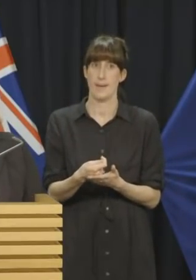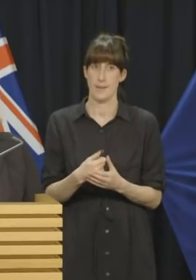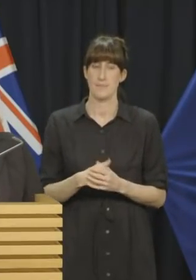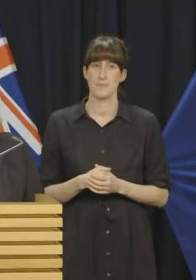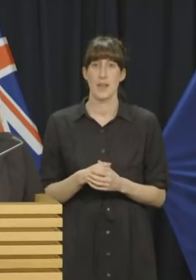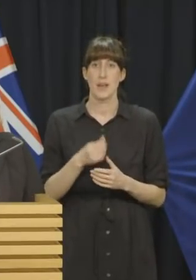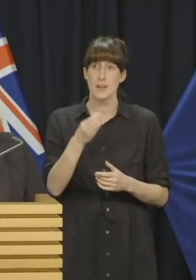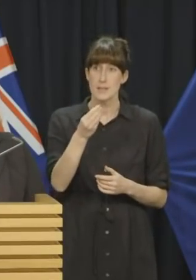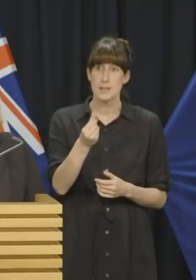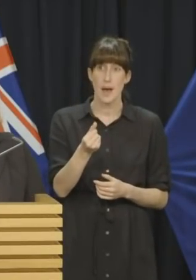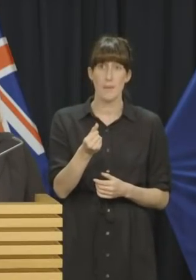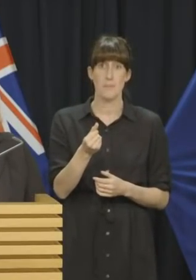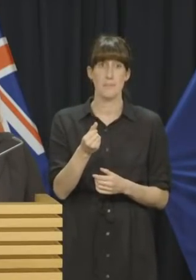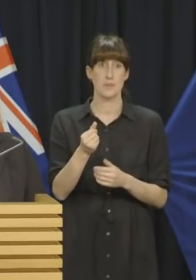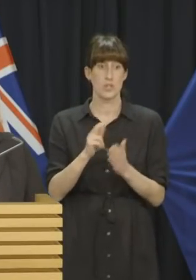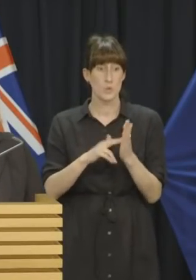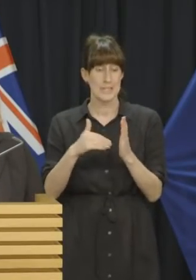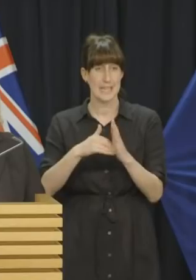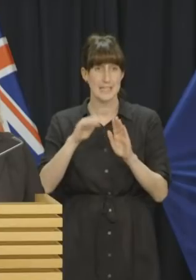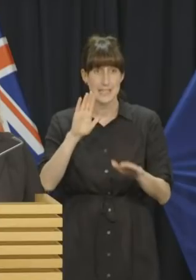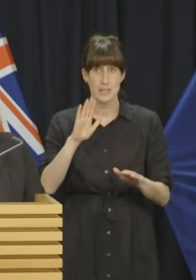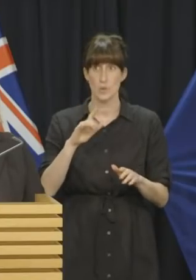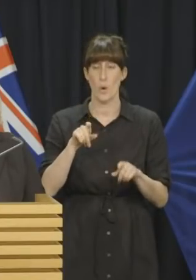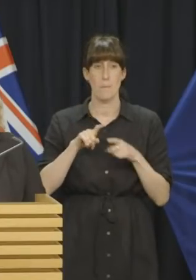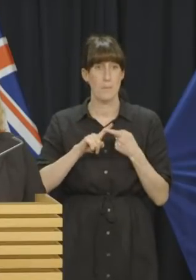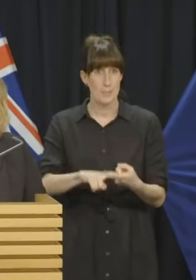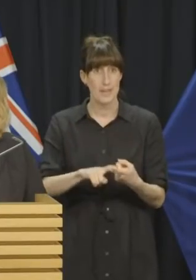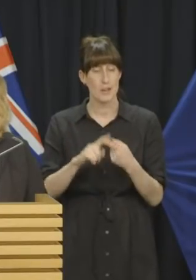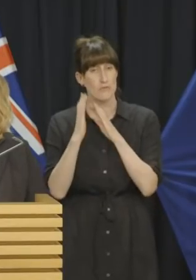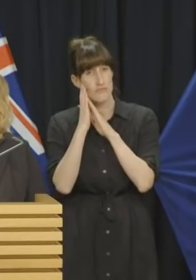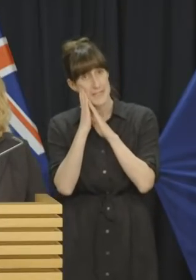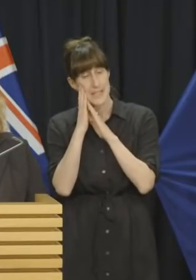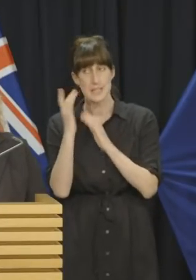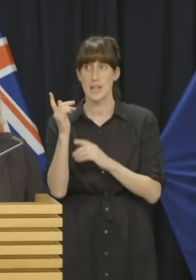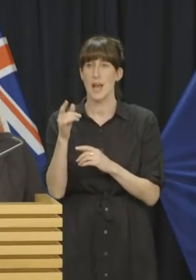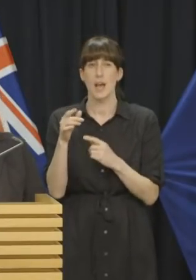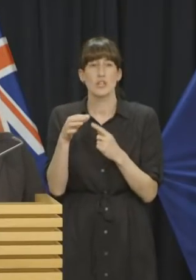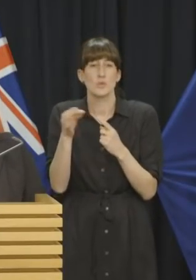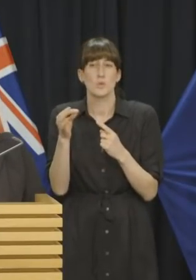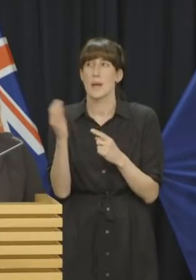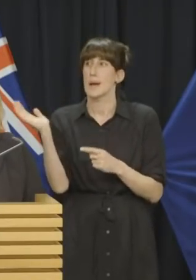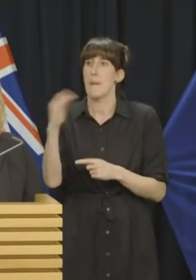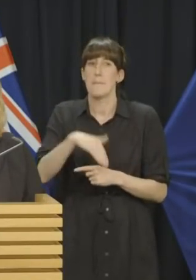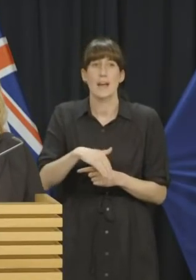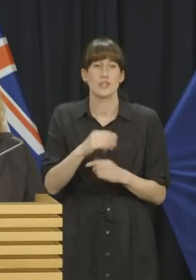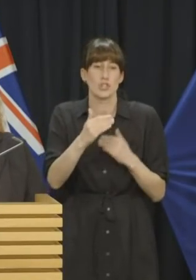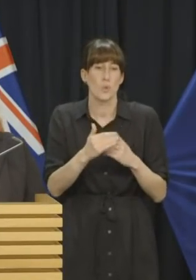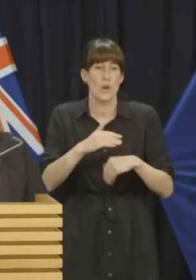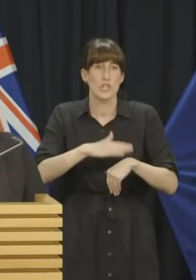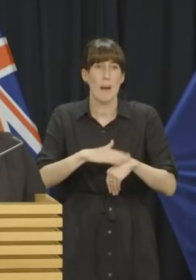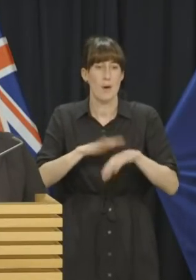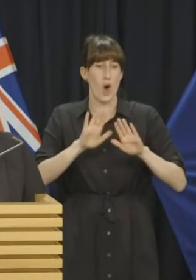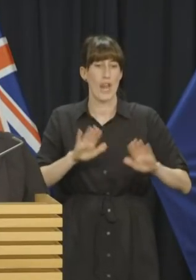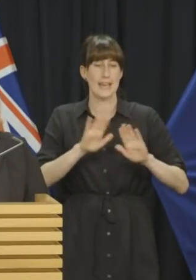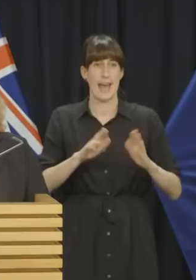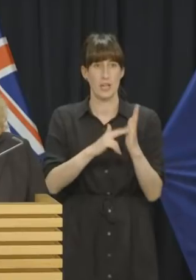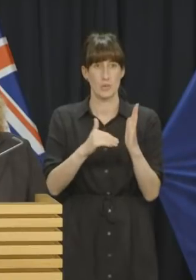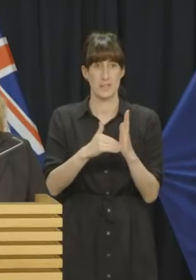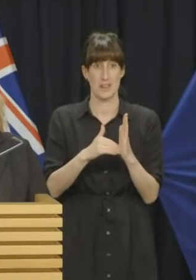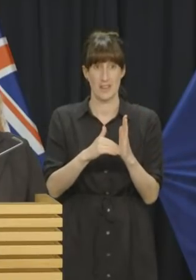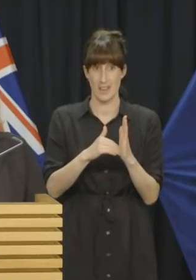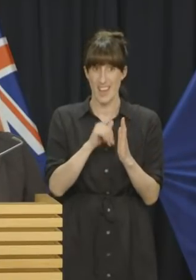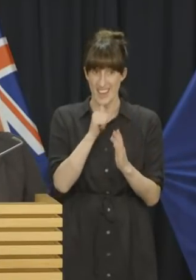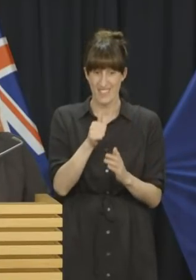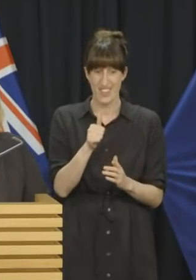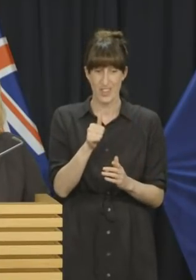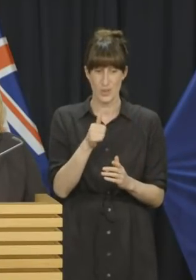and New Zealand citizens and permanent residents who have elected to come back for holidays. If you're choosing to do that in the midst of a